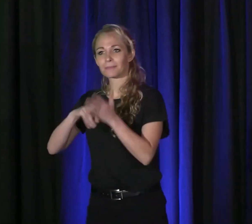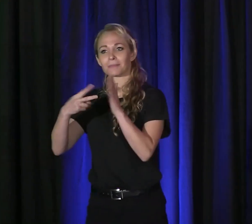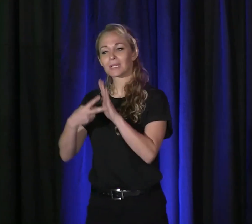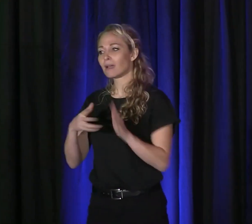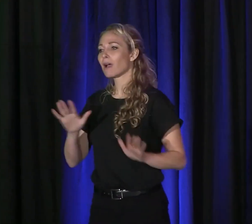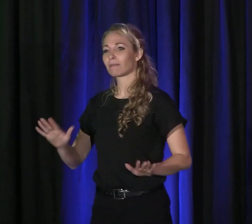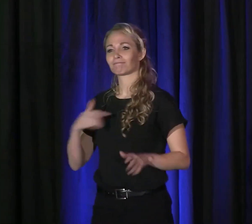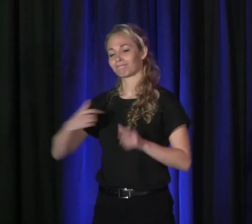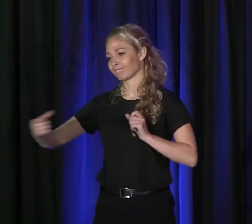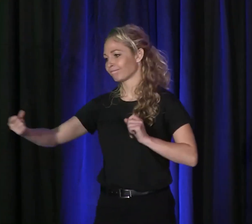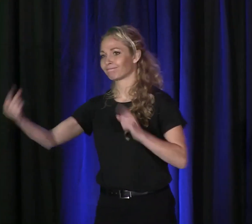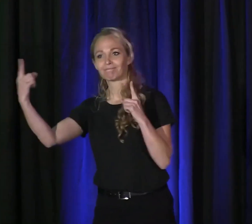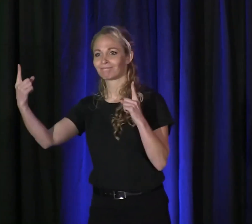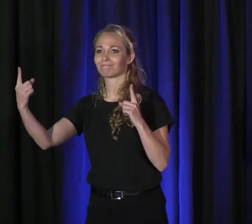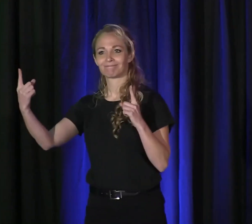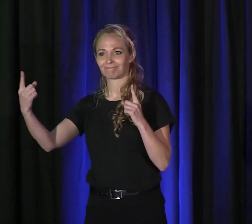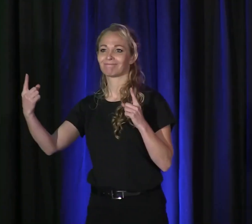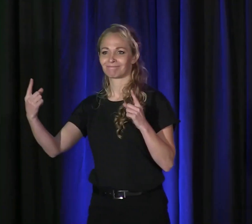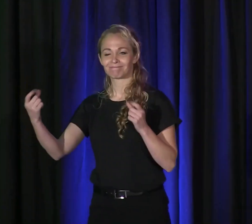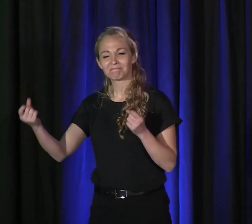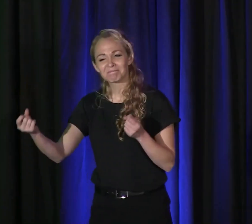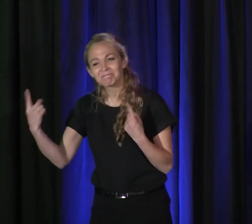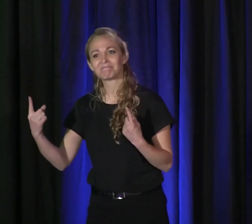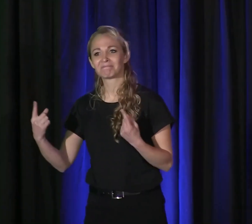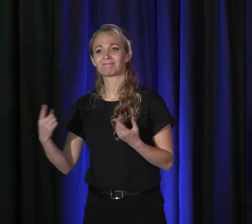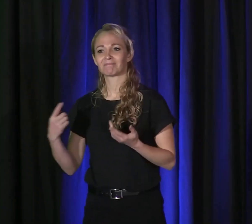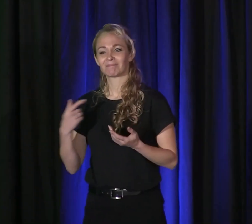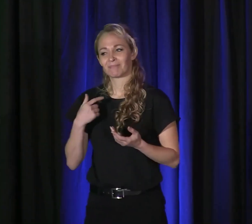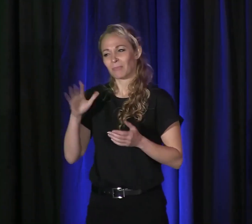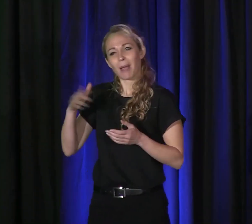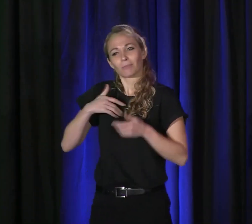Empathy, on the other hand, means that you get them. You understand where they're coming from.